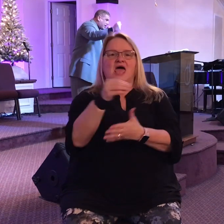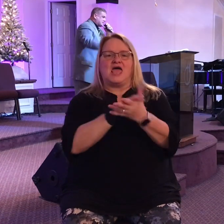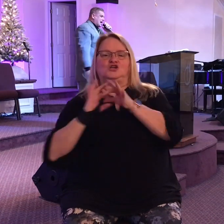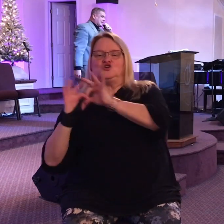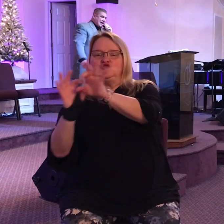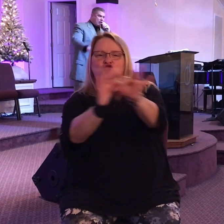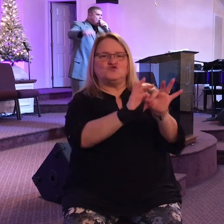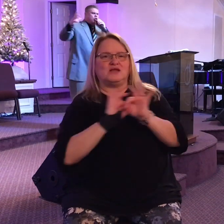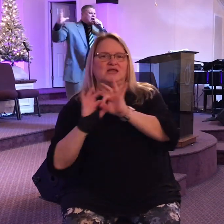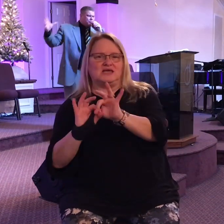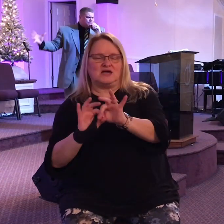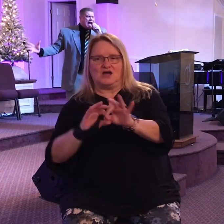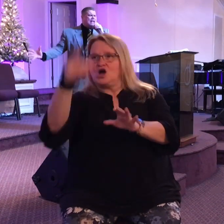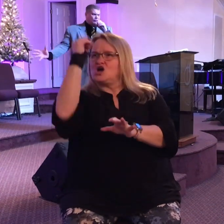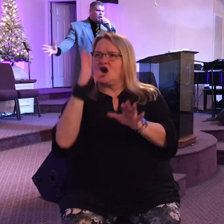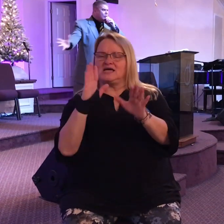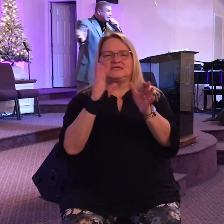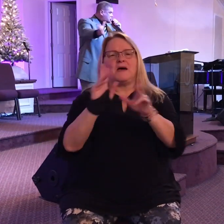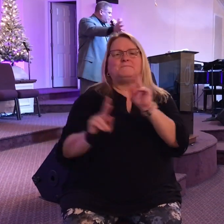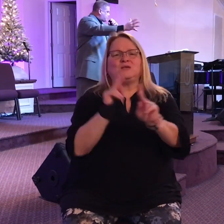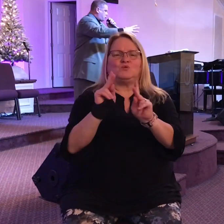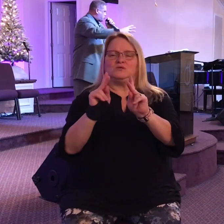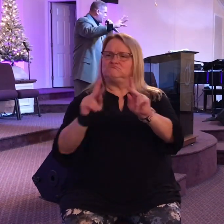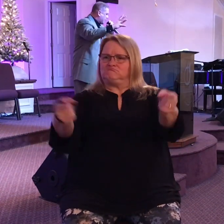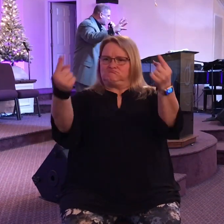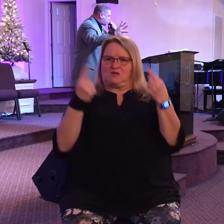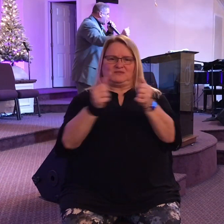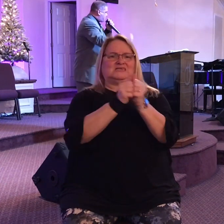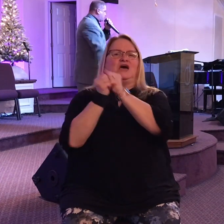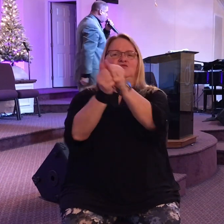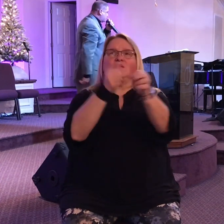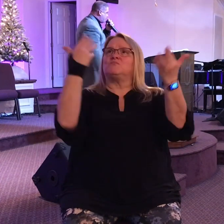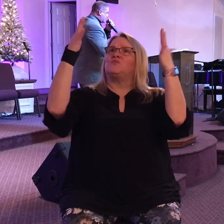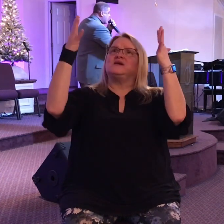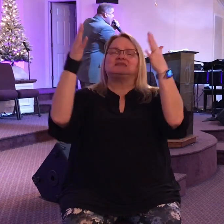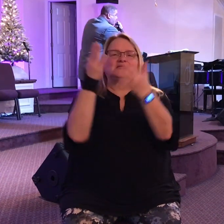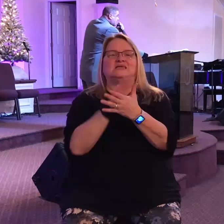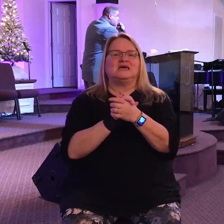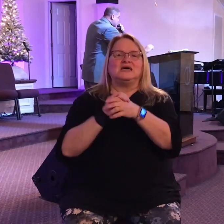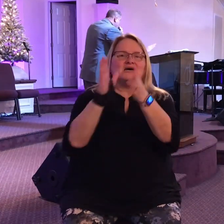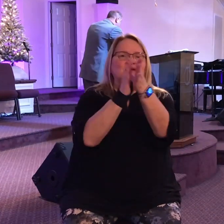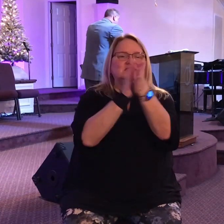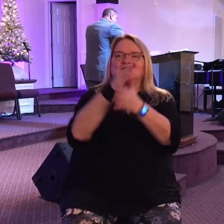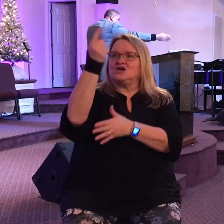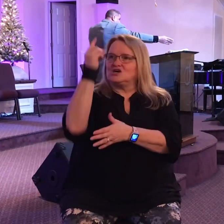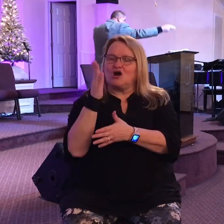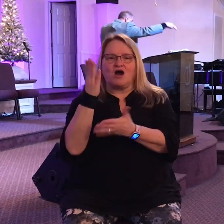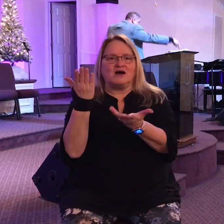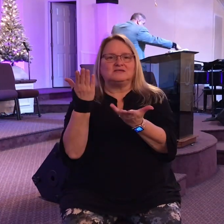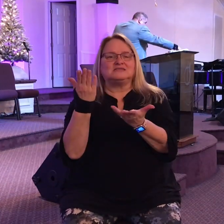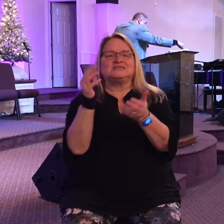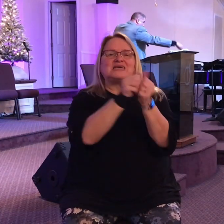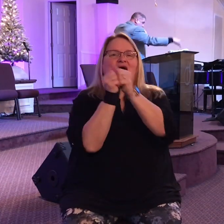and praise God together. A great revival when it sweeps across the land. That's a chapter of the book of Acts. Every time somebody comes